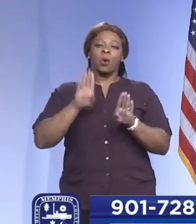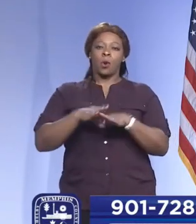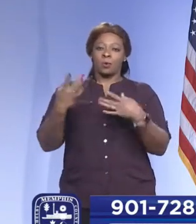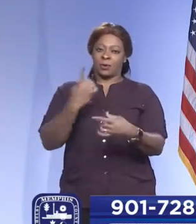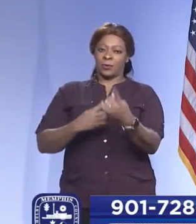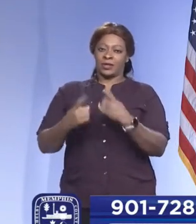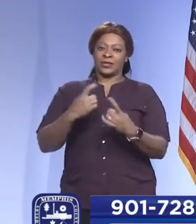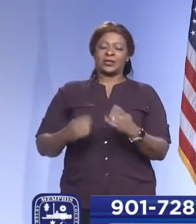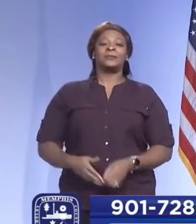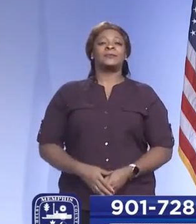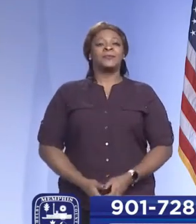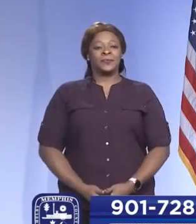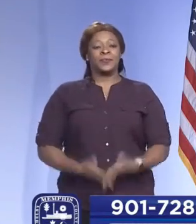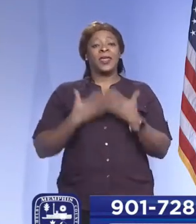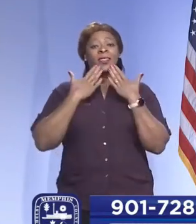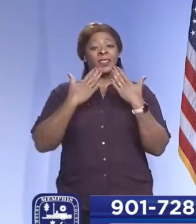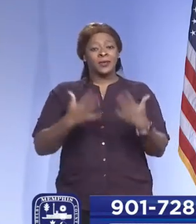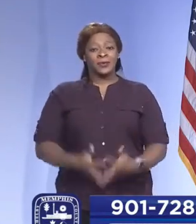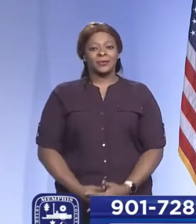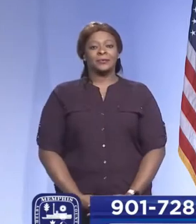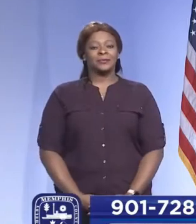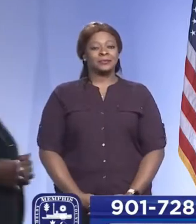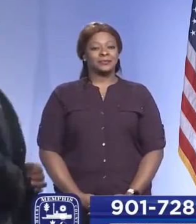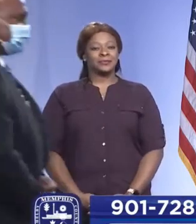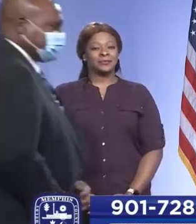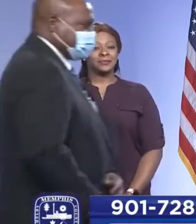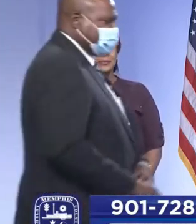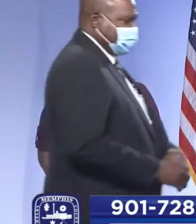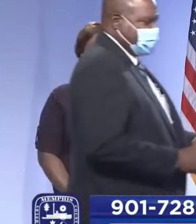up to questions. Thank you.